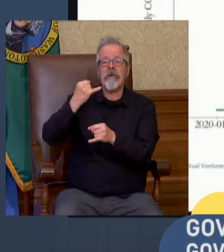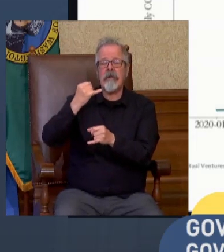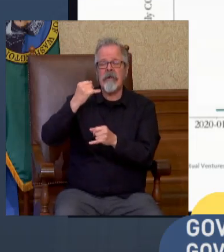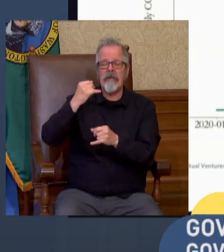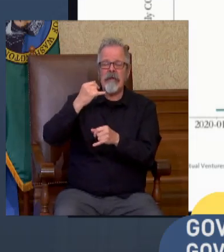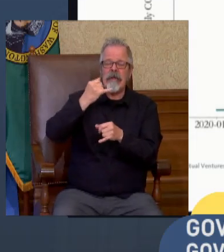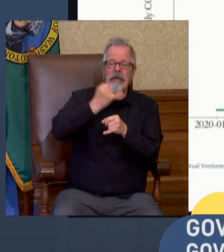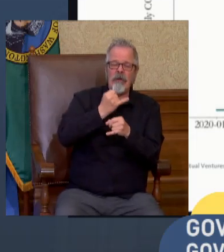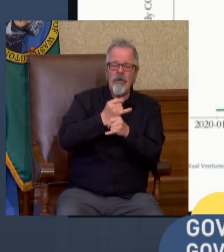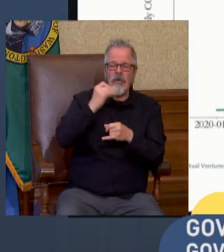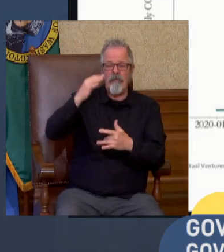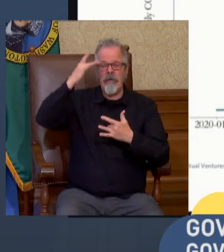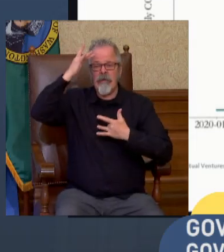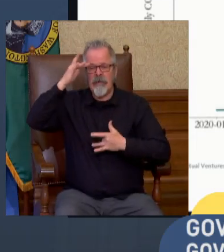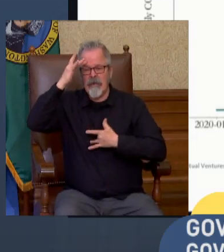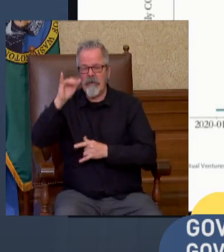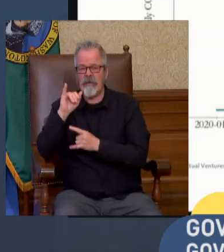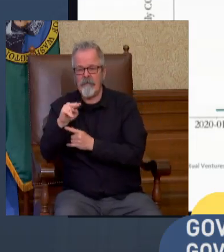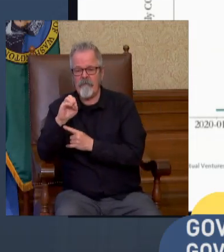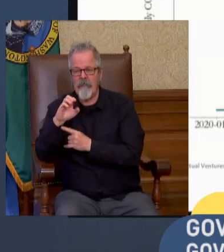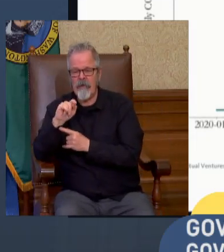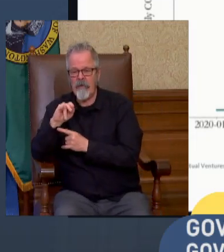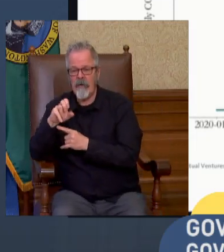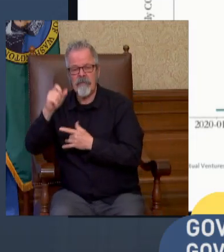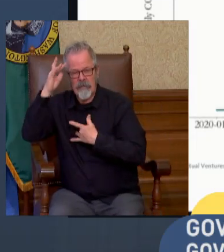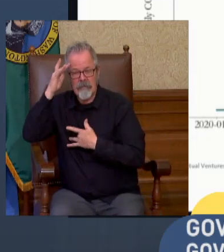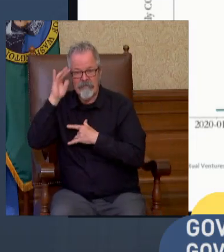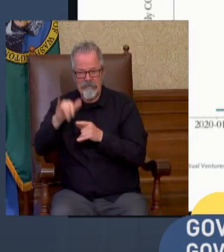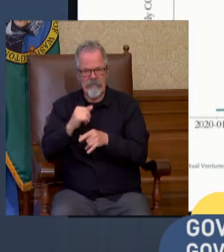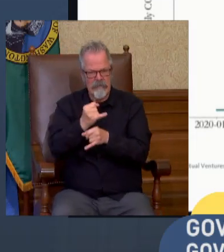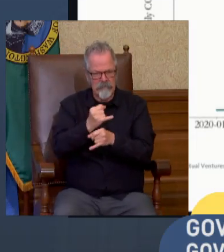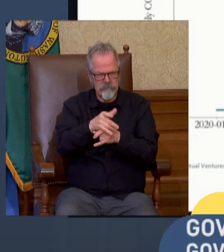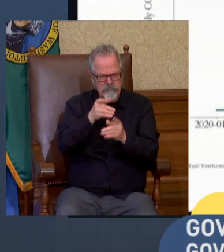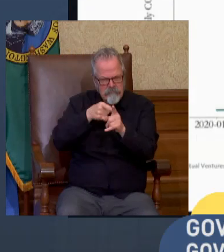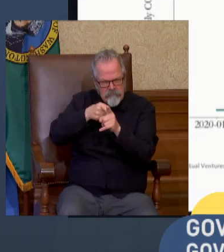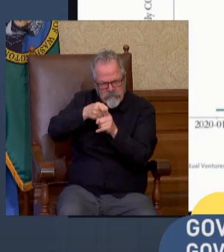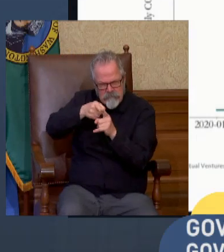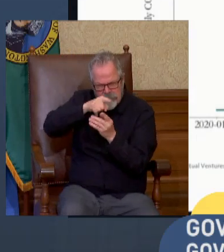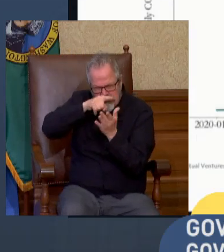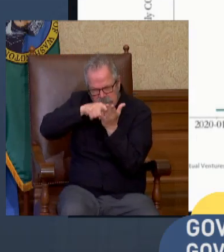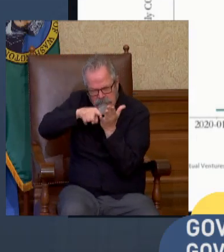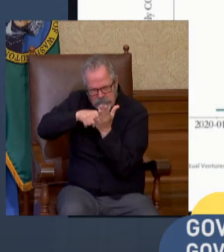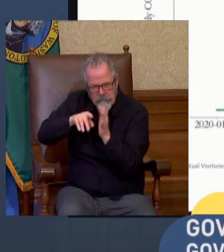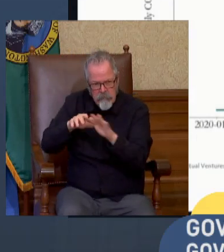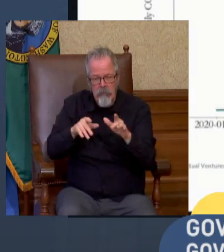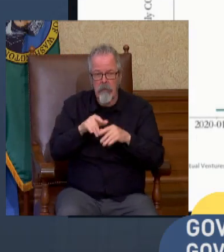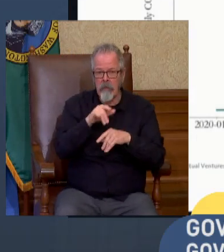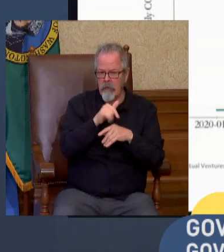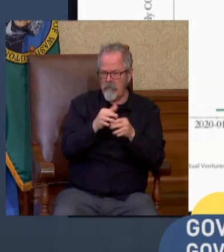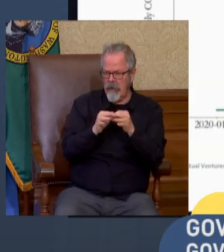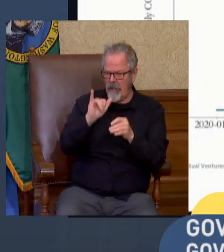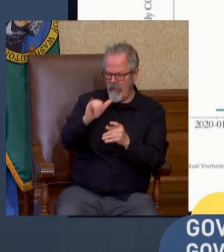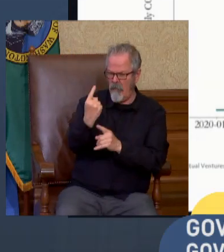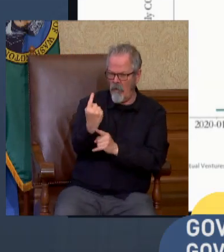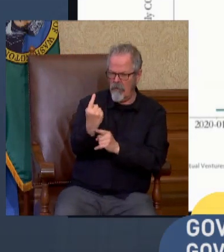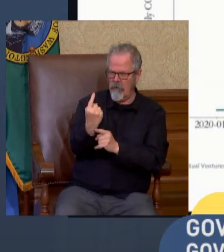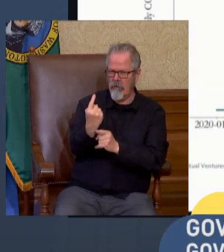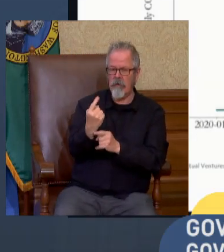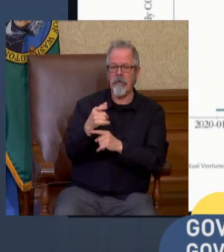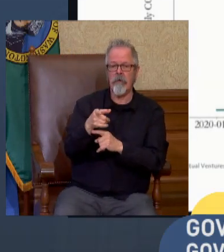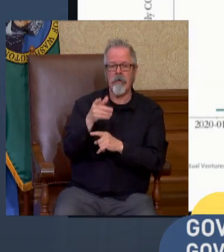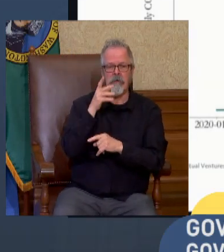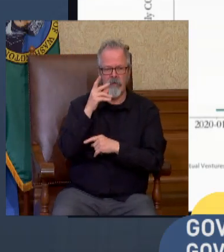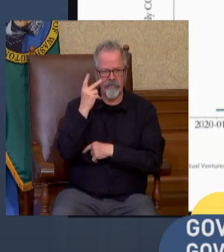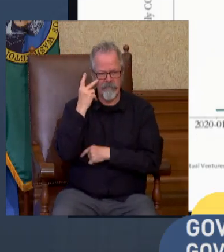very important metric in our thinking. Basically, the dots you see are data points, and the